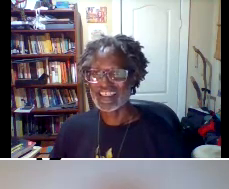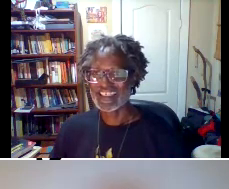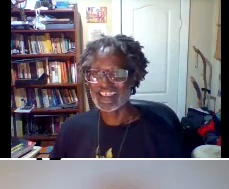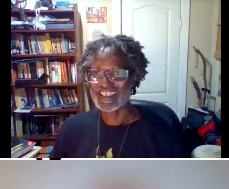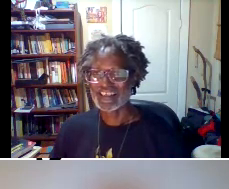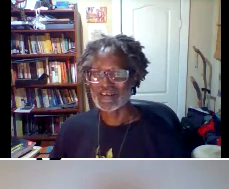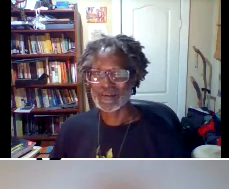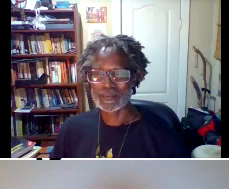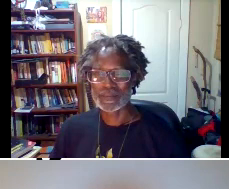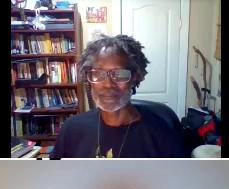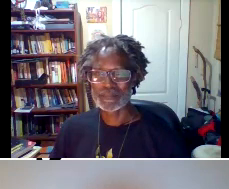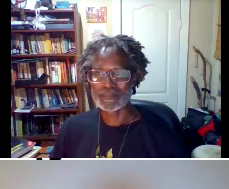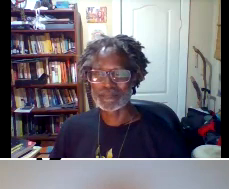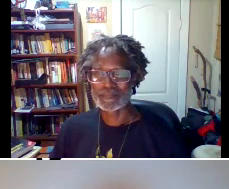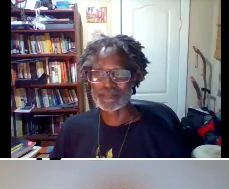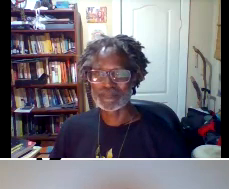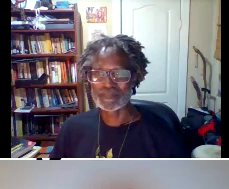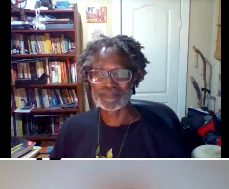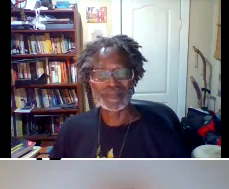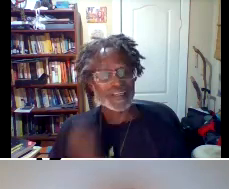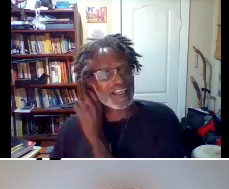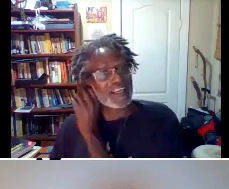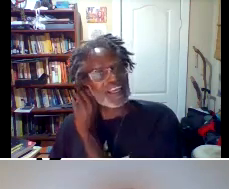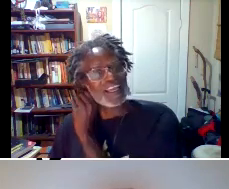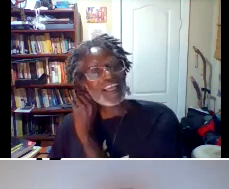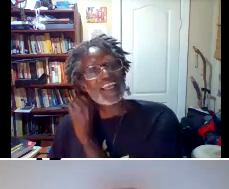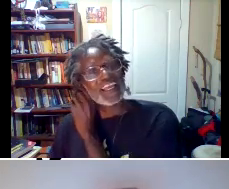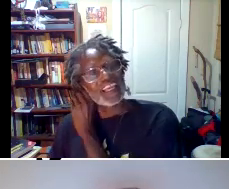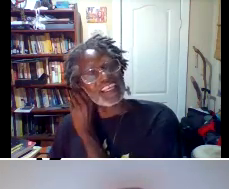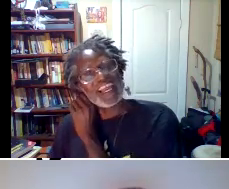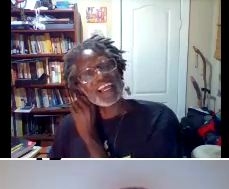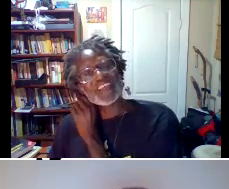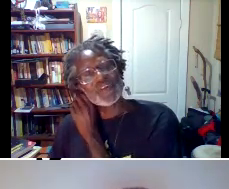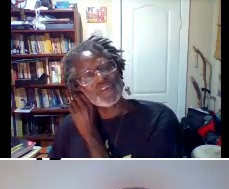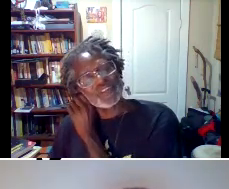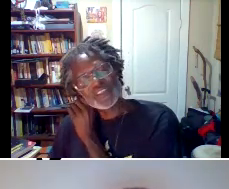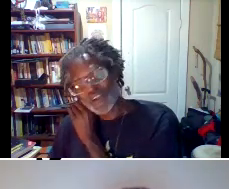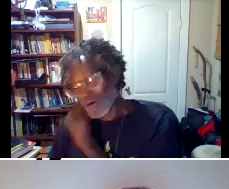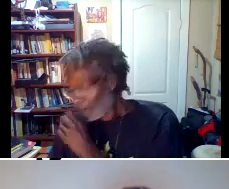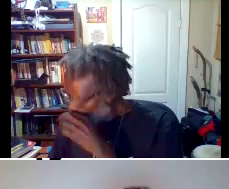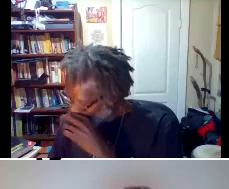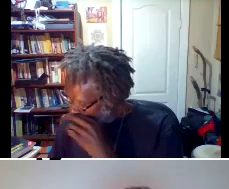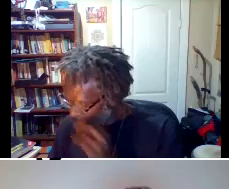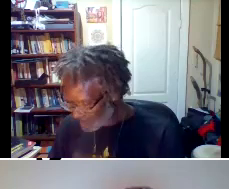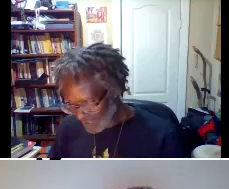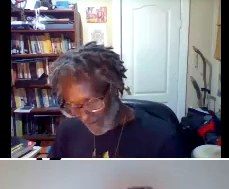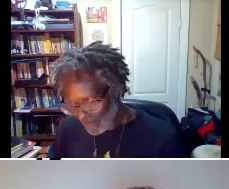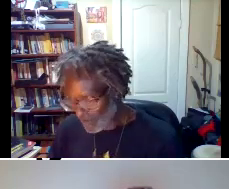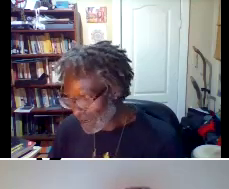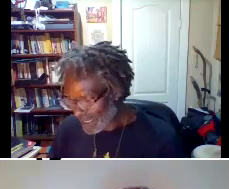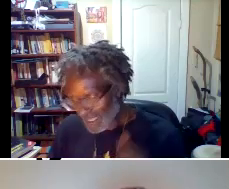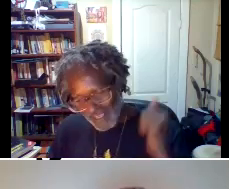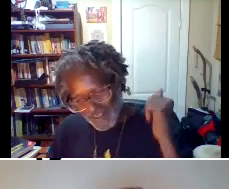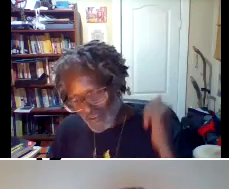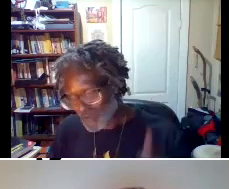going to post this lesson so we could study our sign language? Yeah, Yeah. you know,